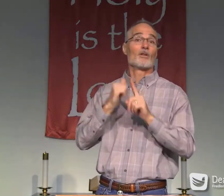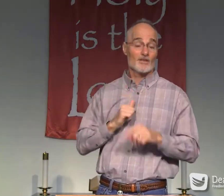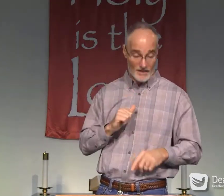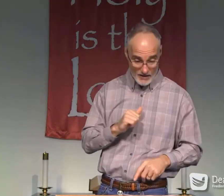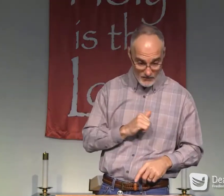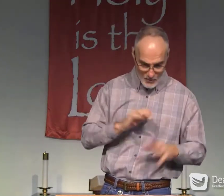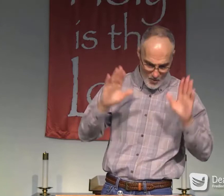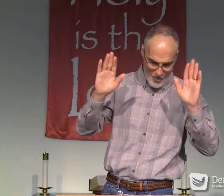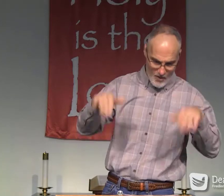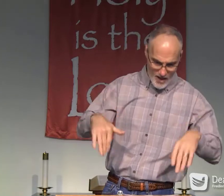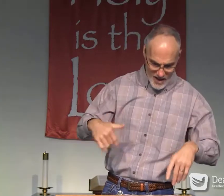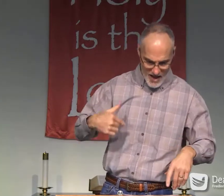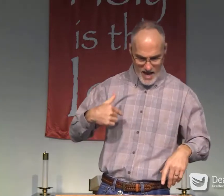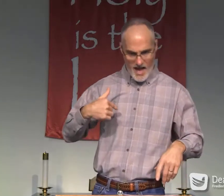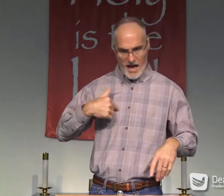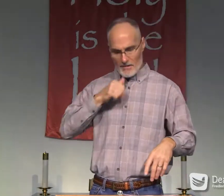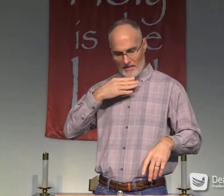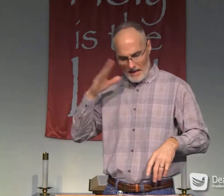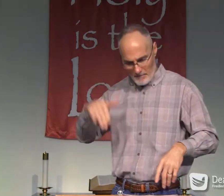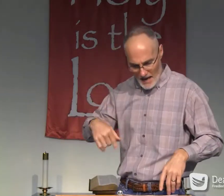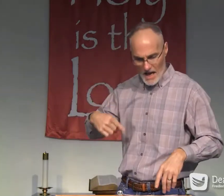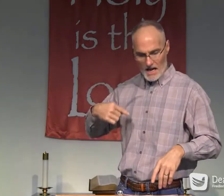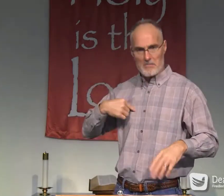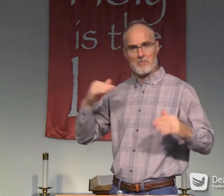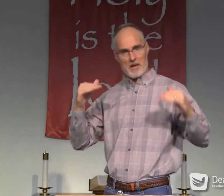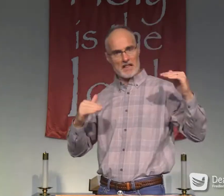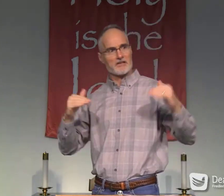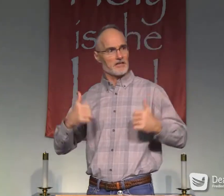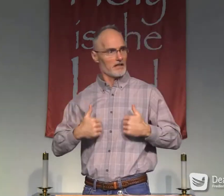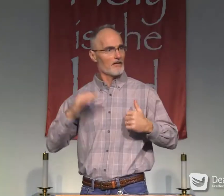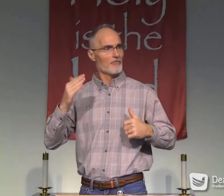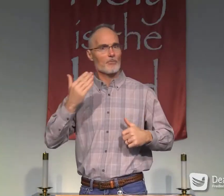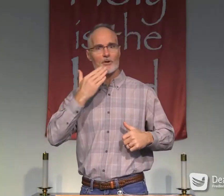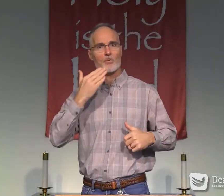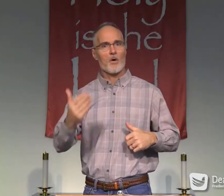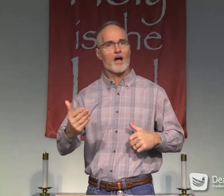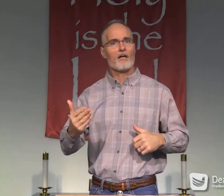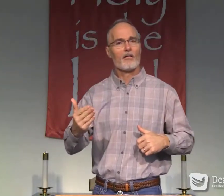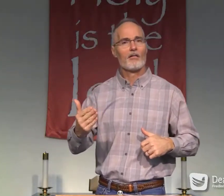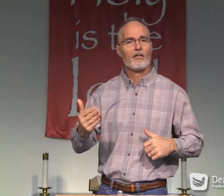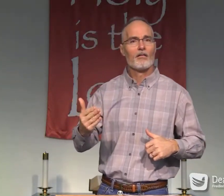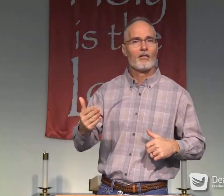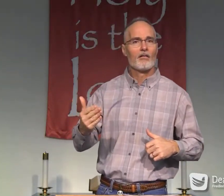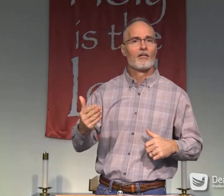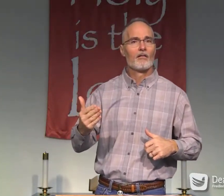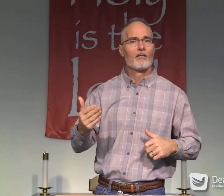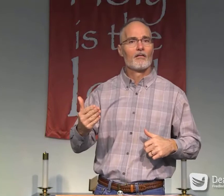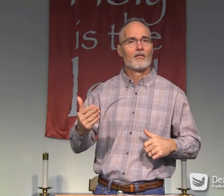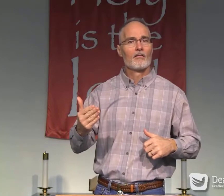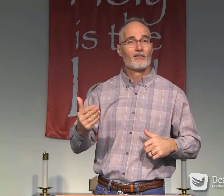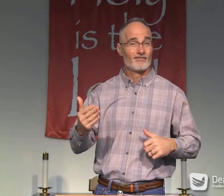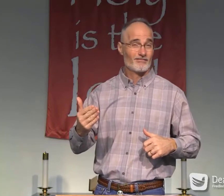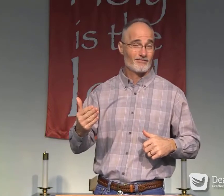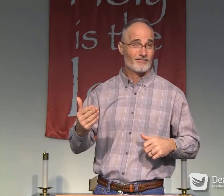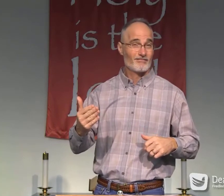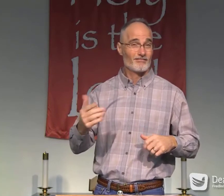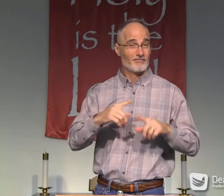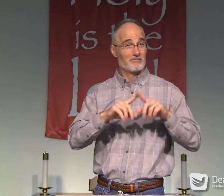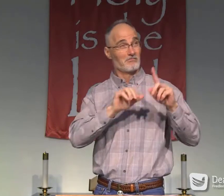Because honestly, we are really good at fooling ourselves. We say, you know, I'm not that bad. I balance